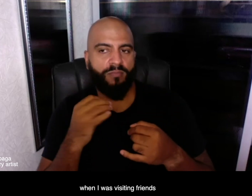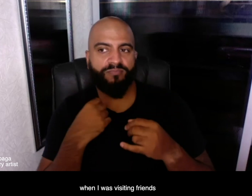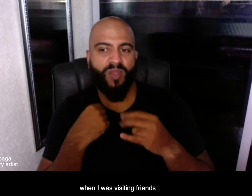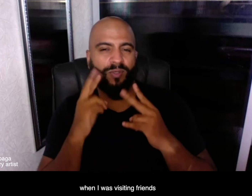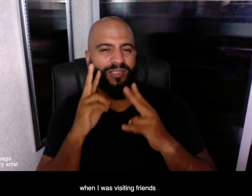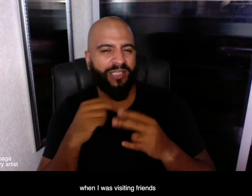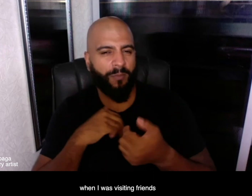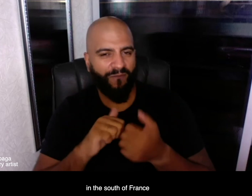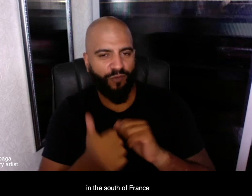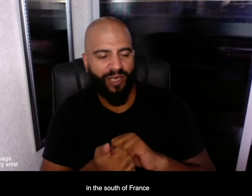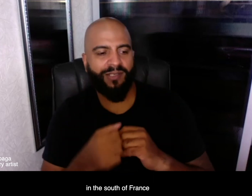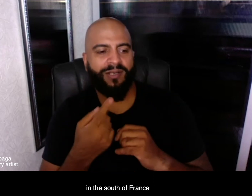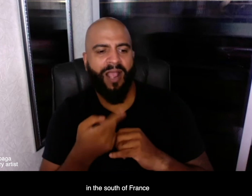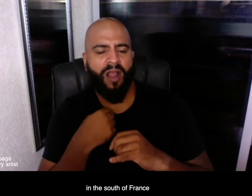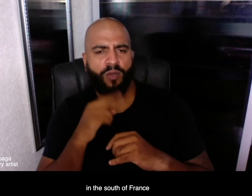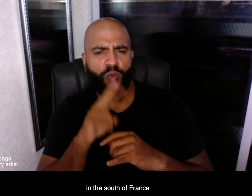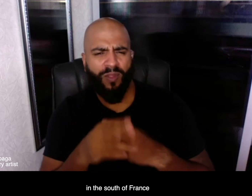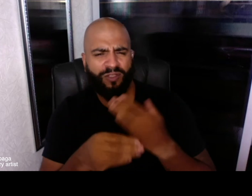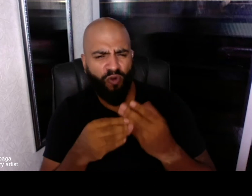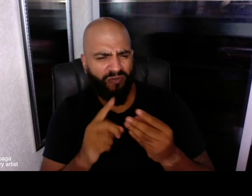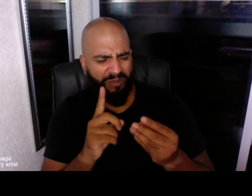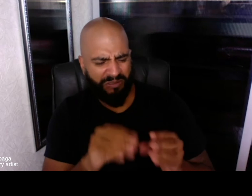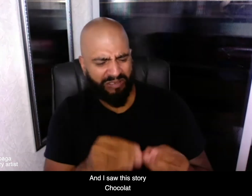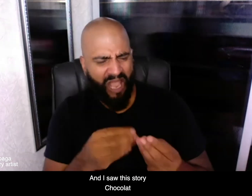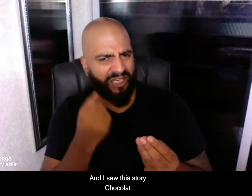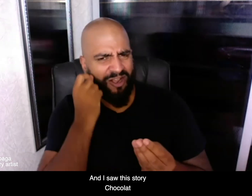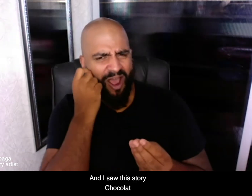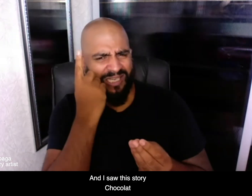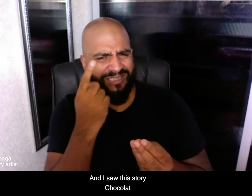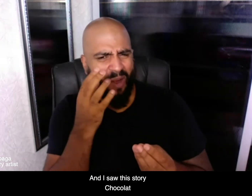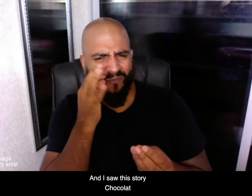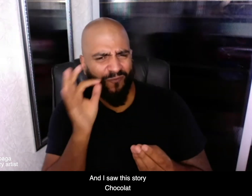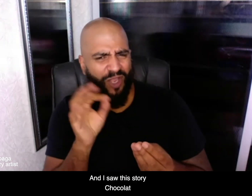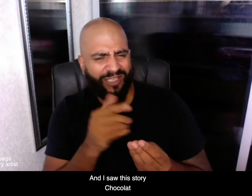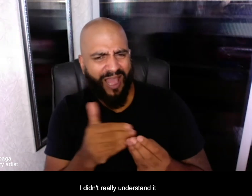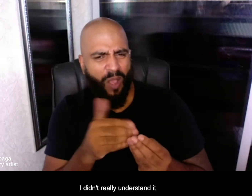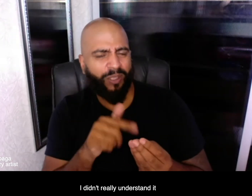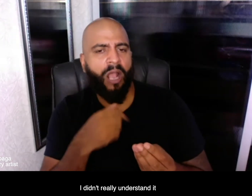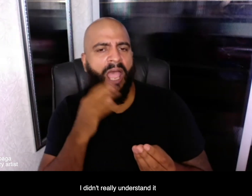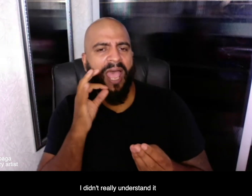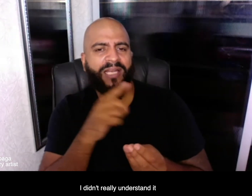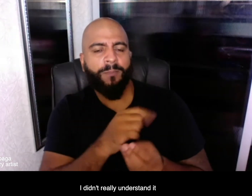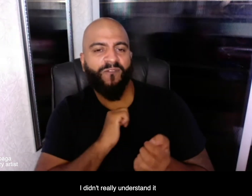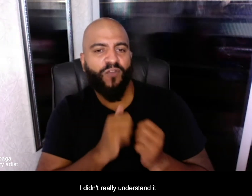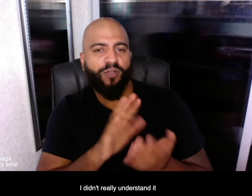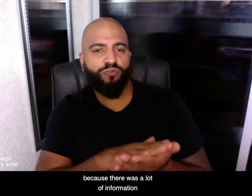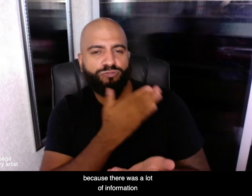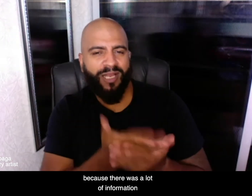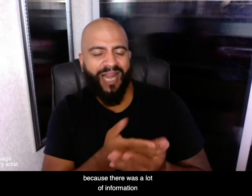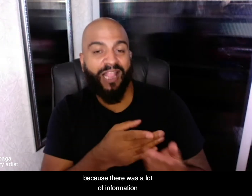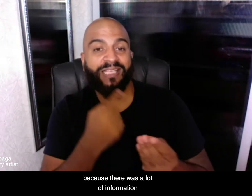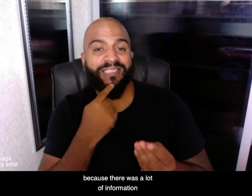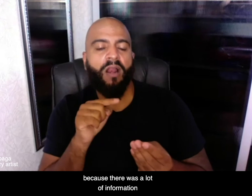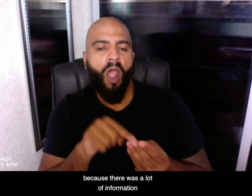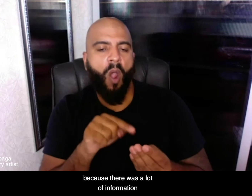visiting friends in the south of France. And I saw this story, Chocolate. I didn't really understand it because there was a lot